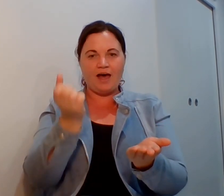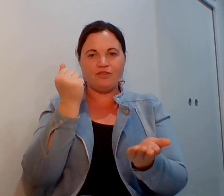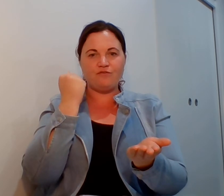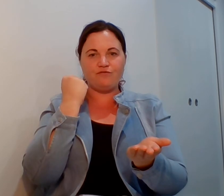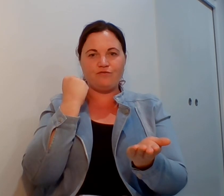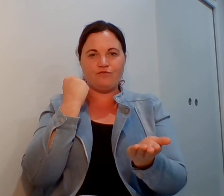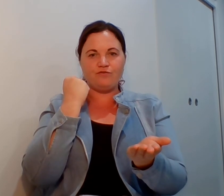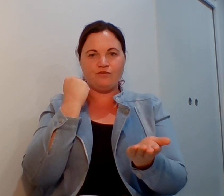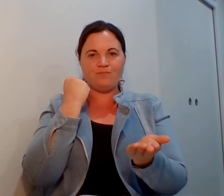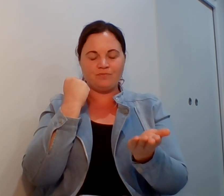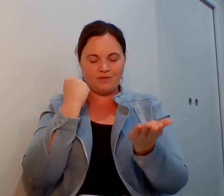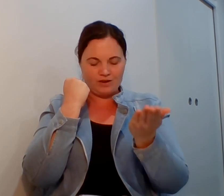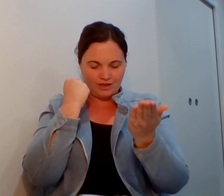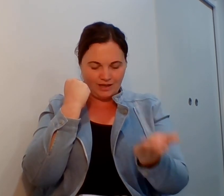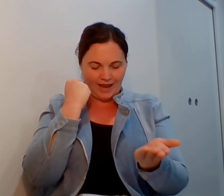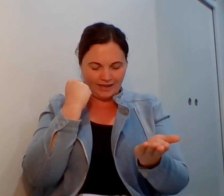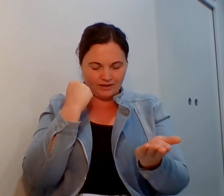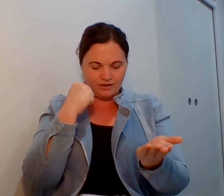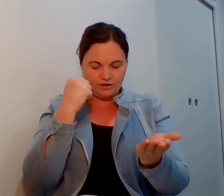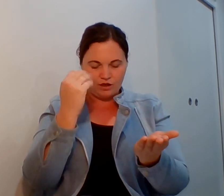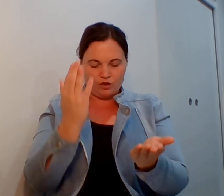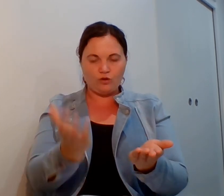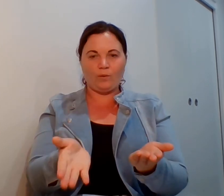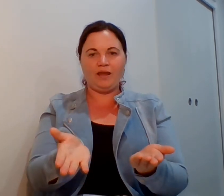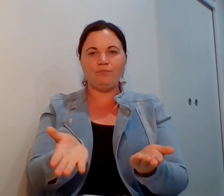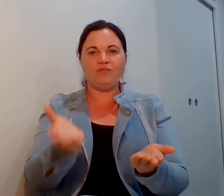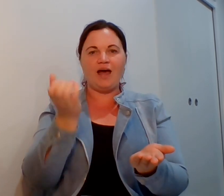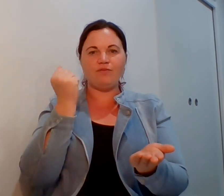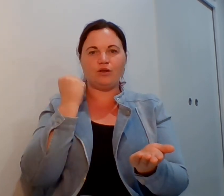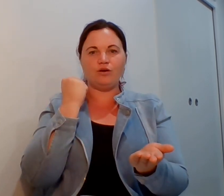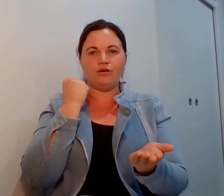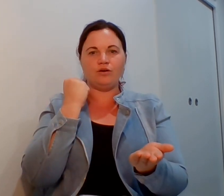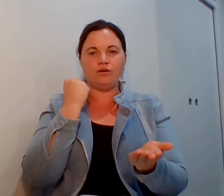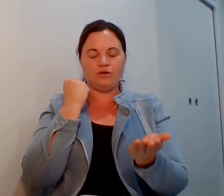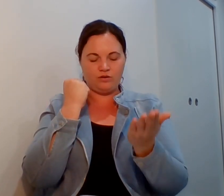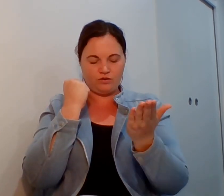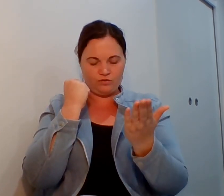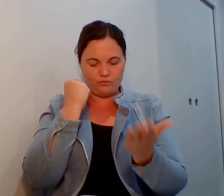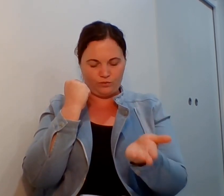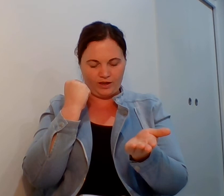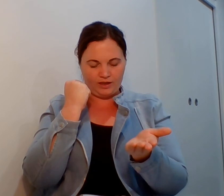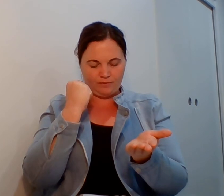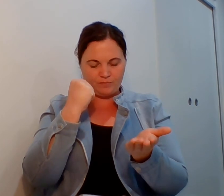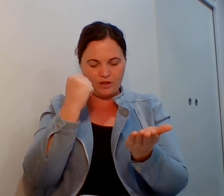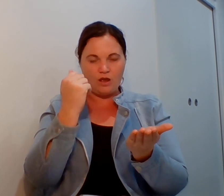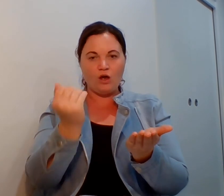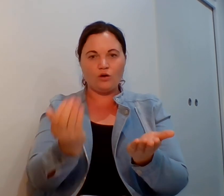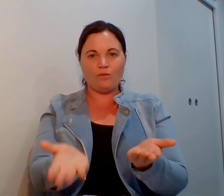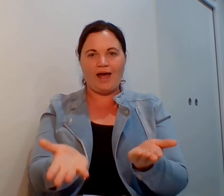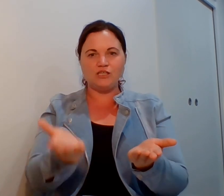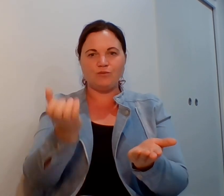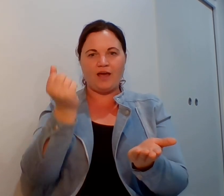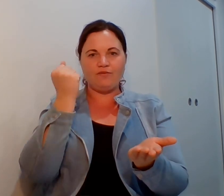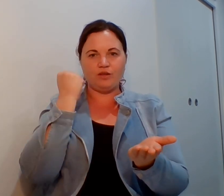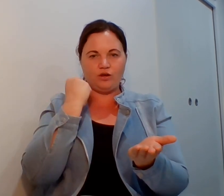the f. Rake. Cream without the c. Ream. Crash without the c.